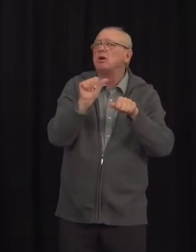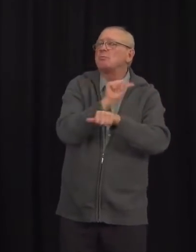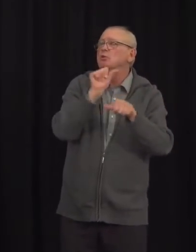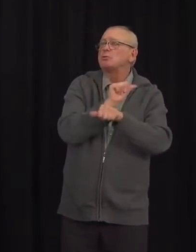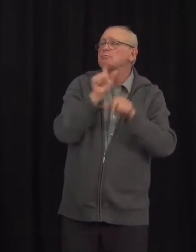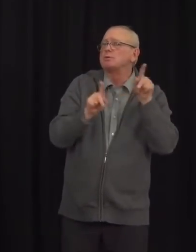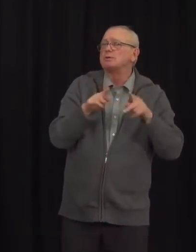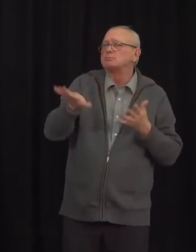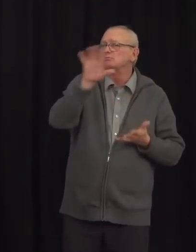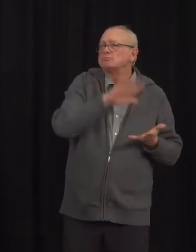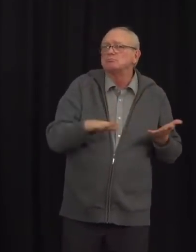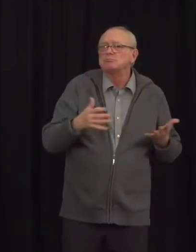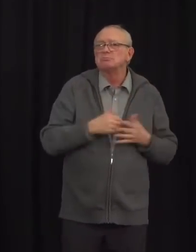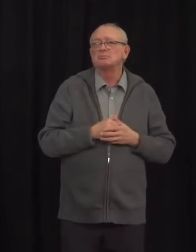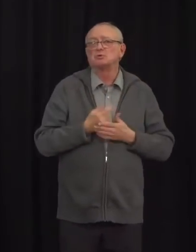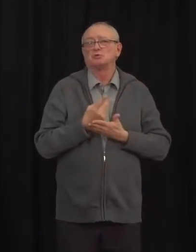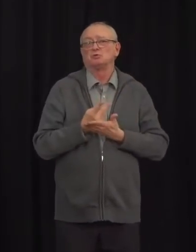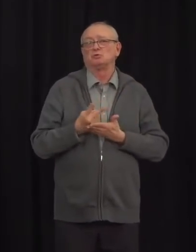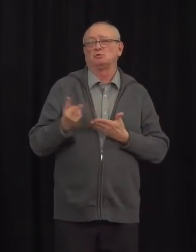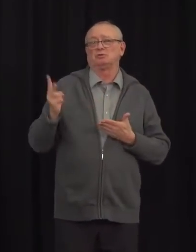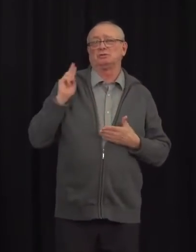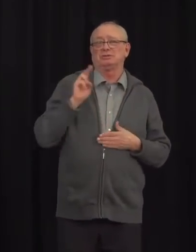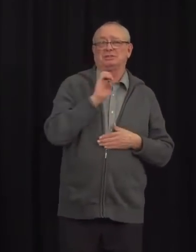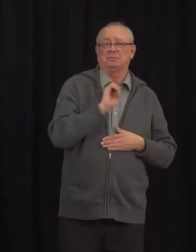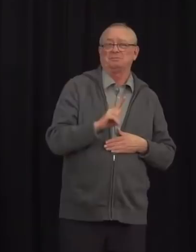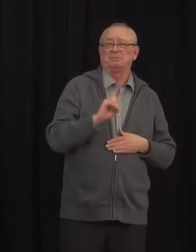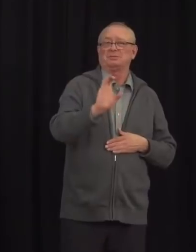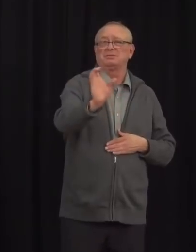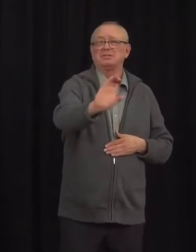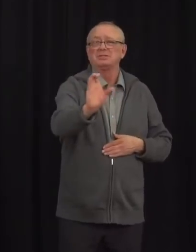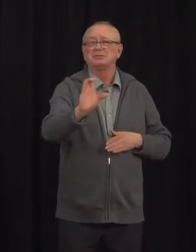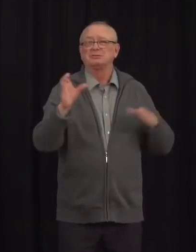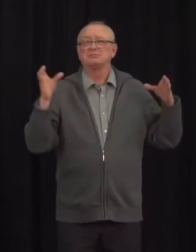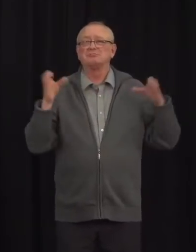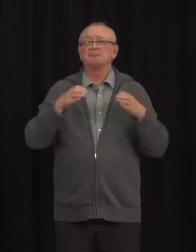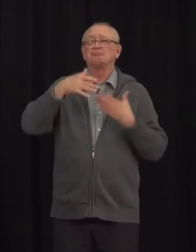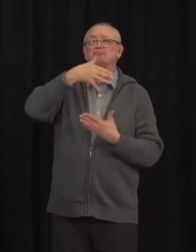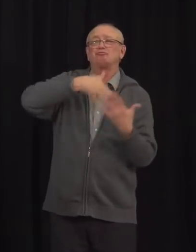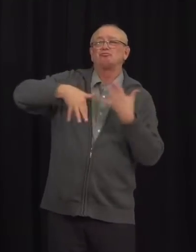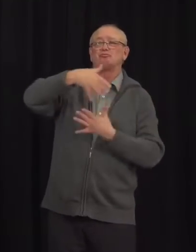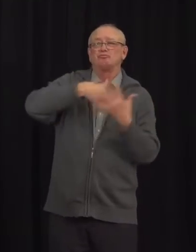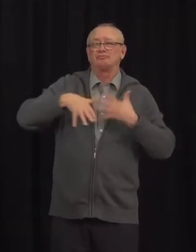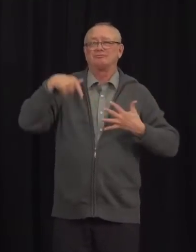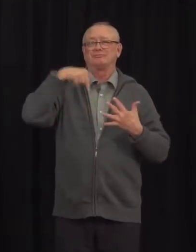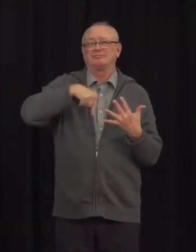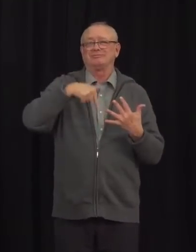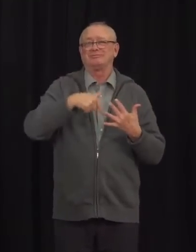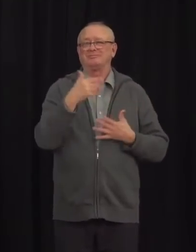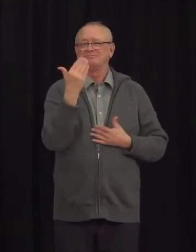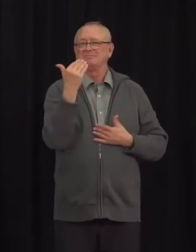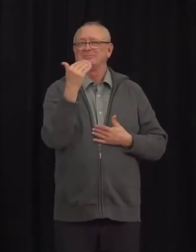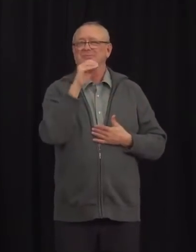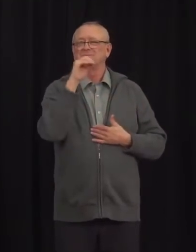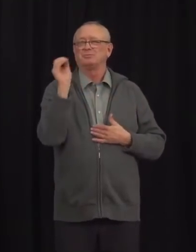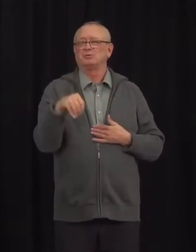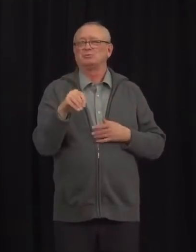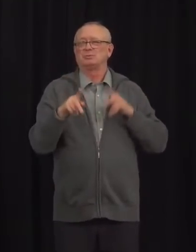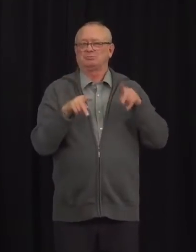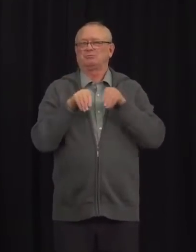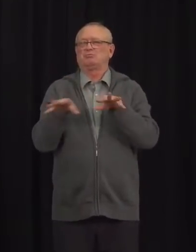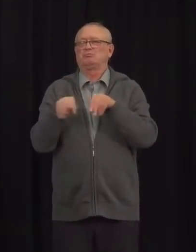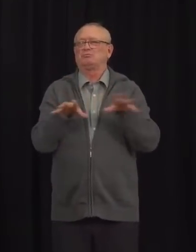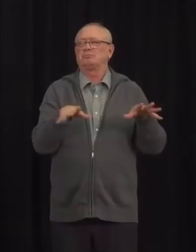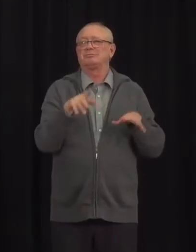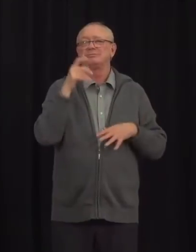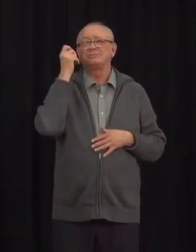in Edmonton and Calgary, social gatherings made up just 15% of all outbreaks, but almost a third of